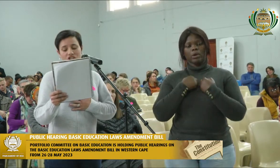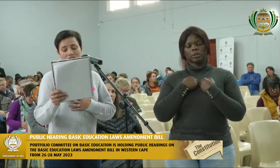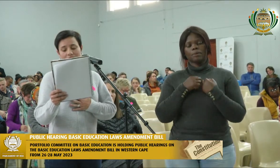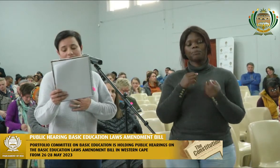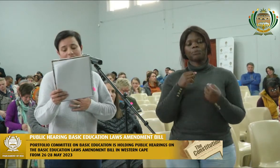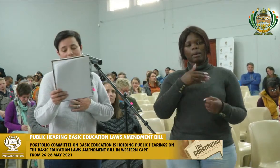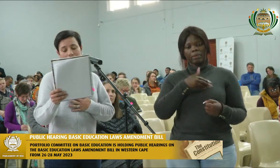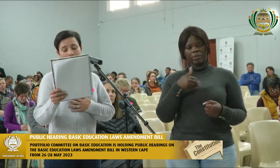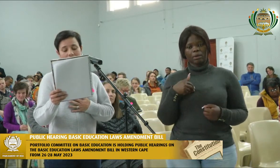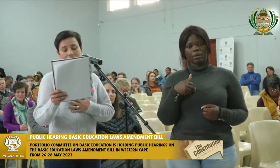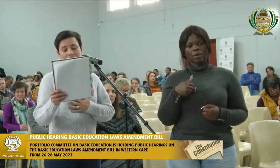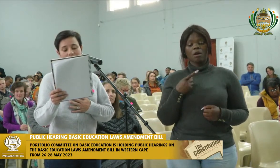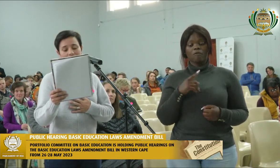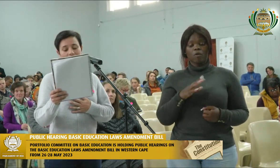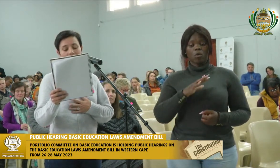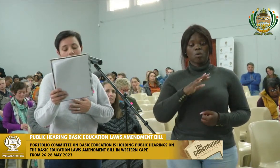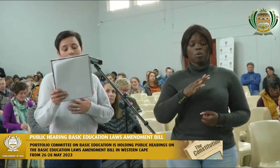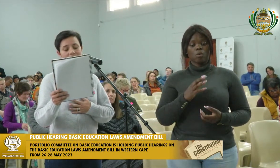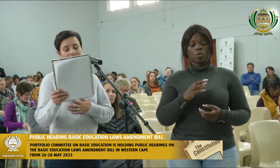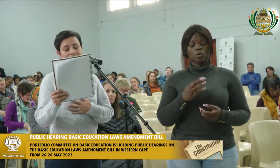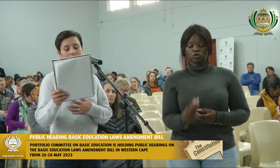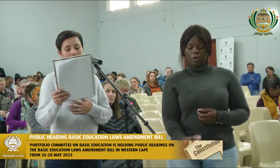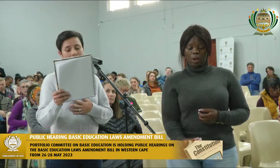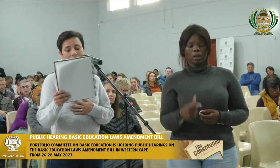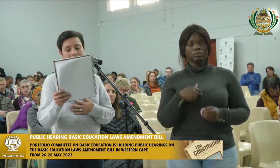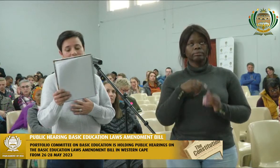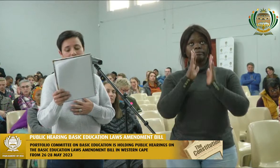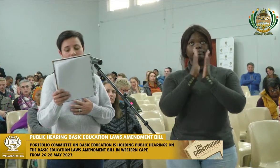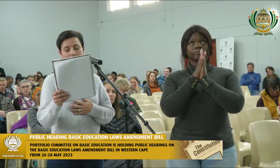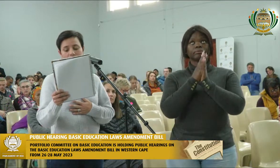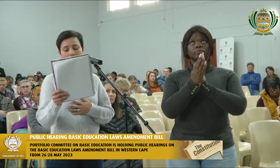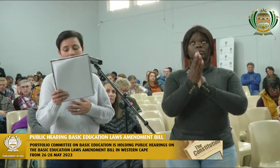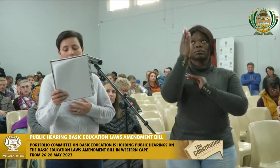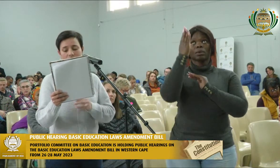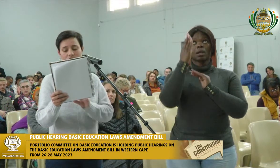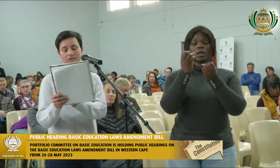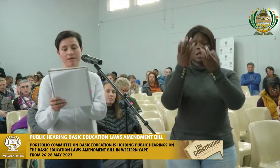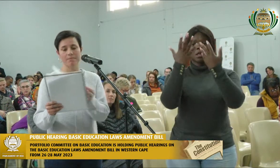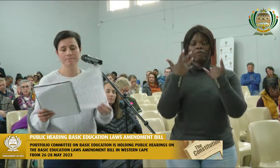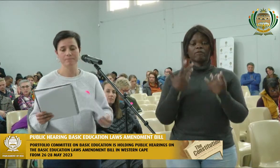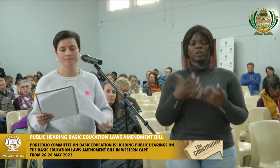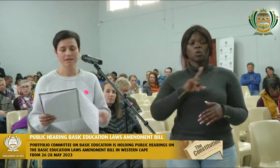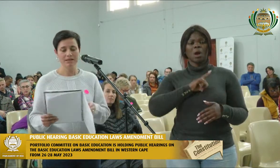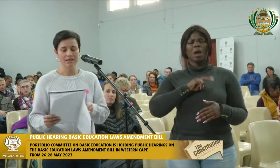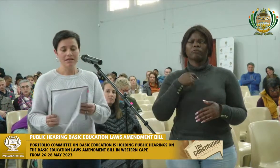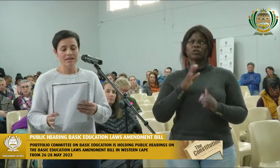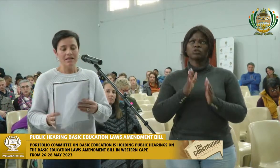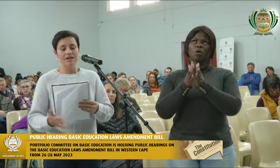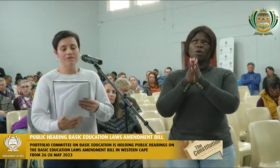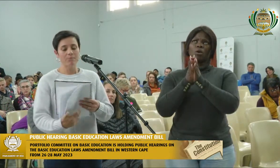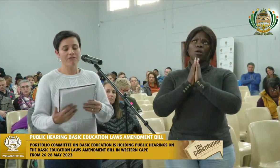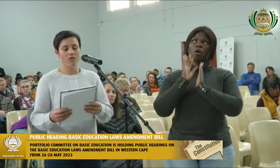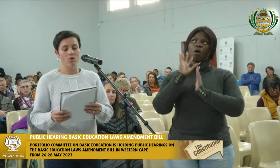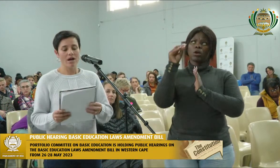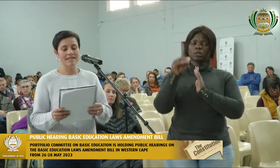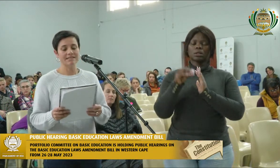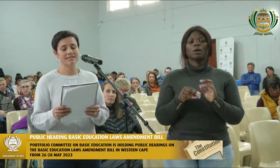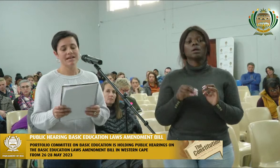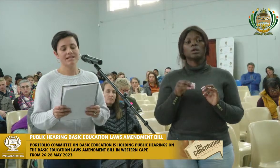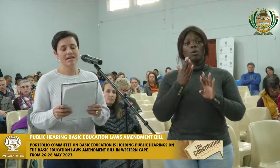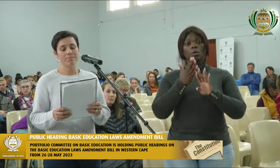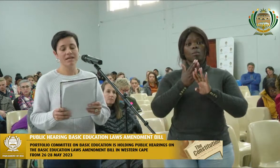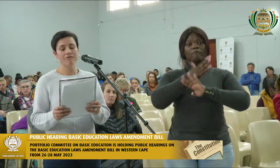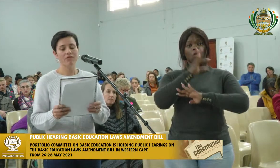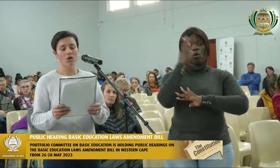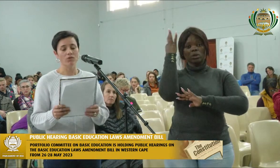For this child I have prayed, and the Lord has given me my petition, which I asked of him. Never before has